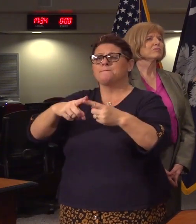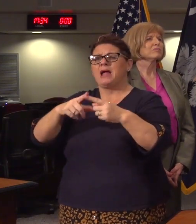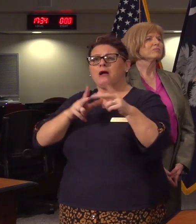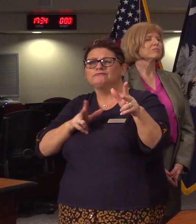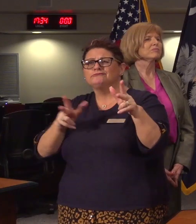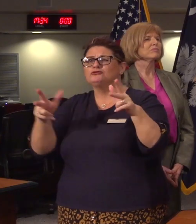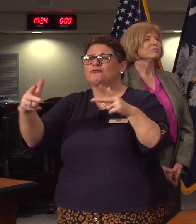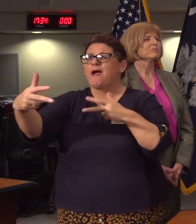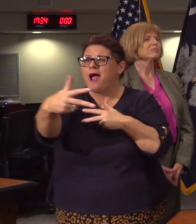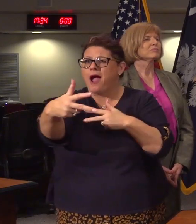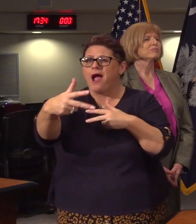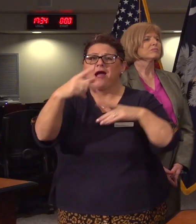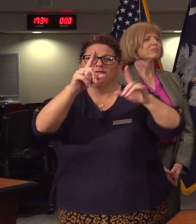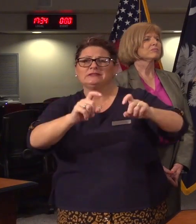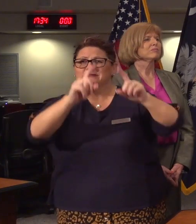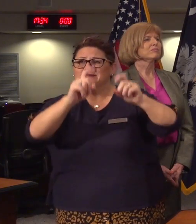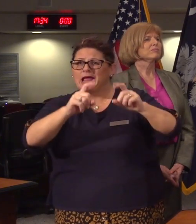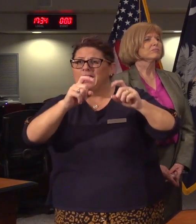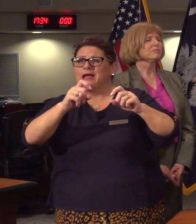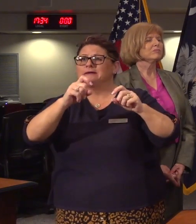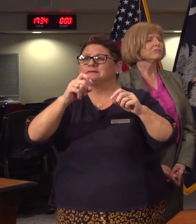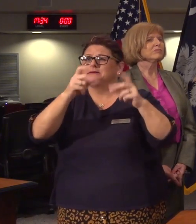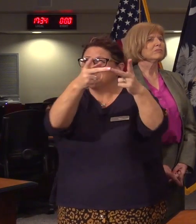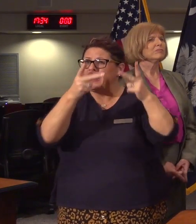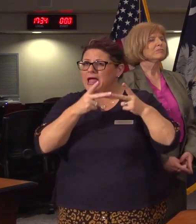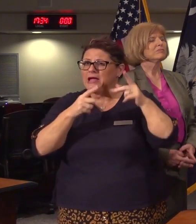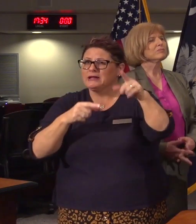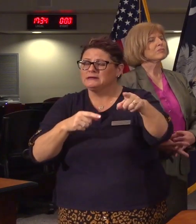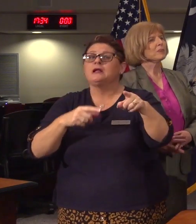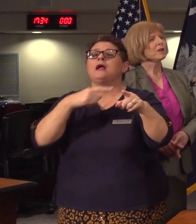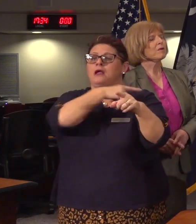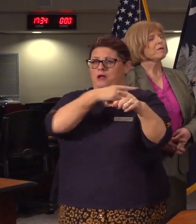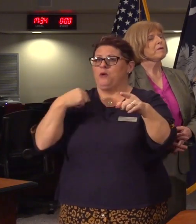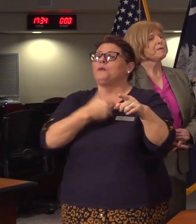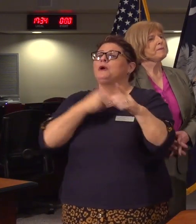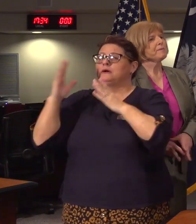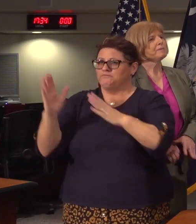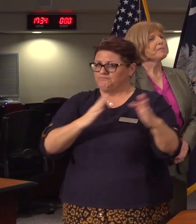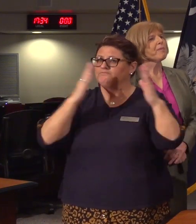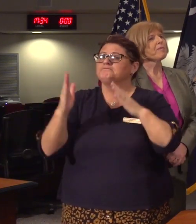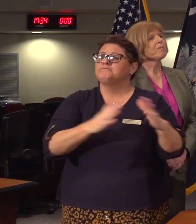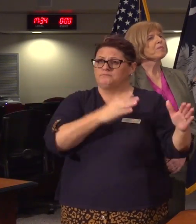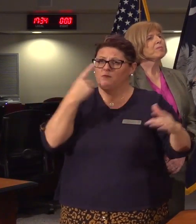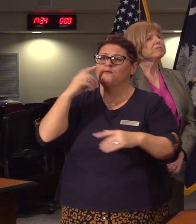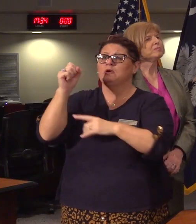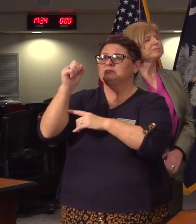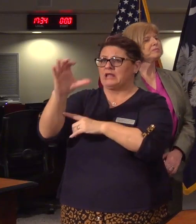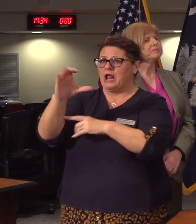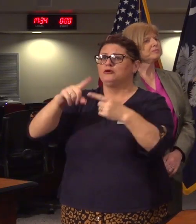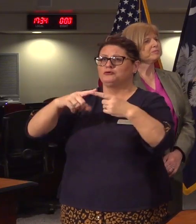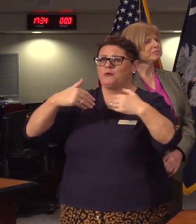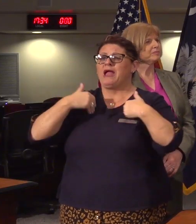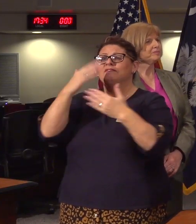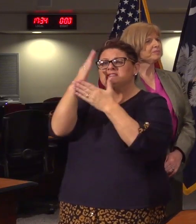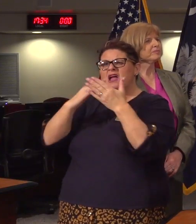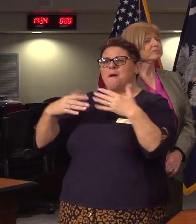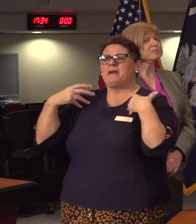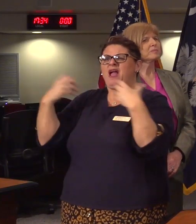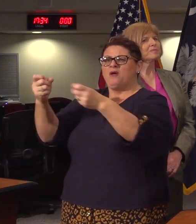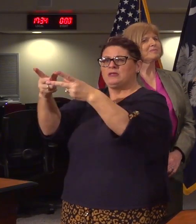here in South Carolina? There are arrangements being made in South Carolina for drive-up testing through some health